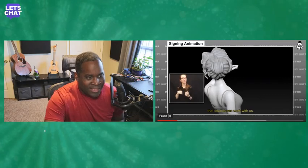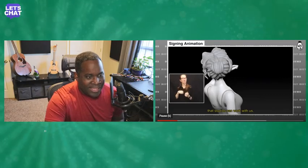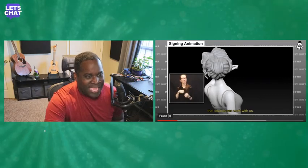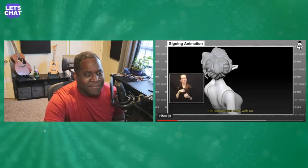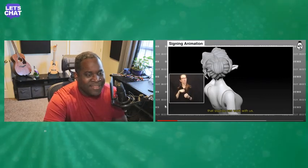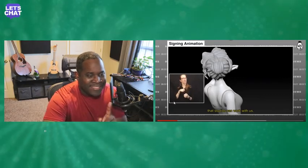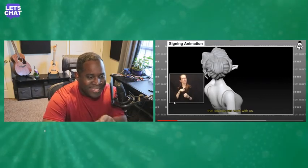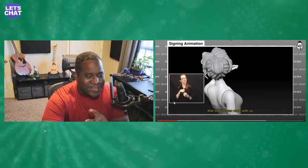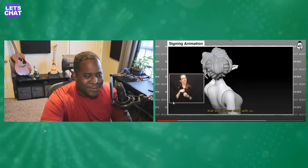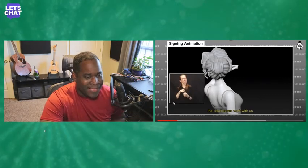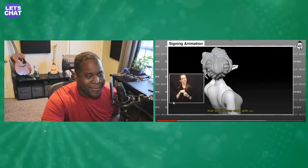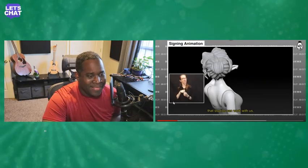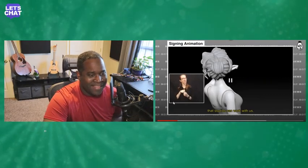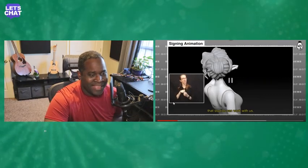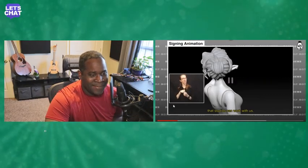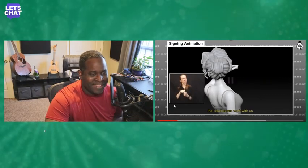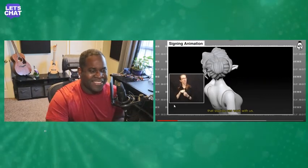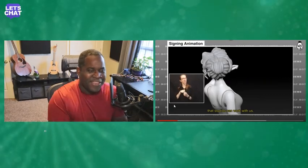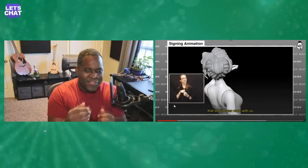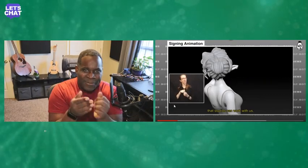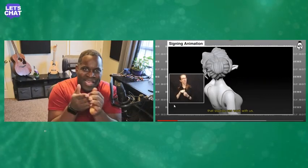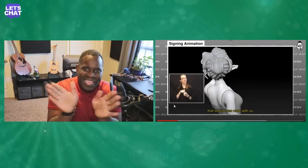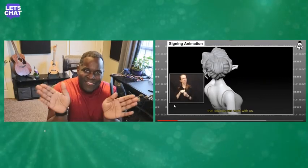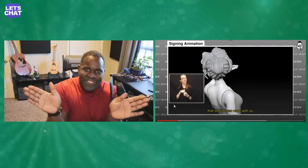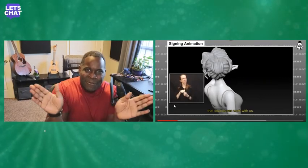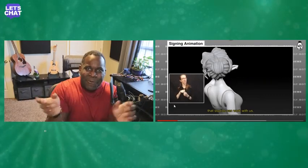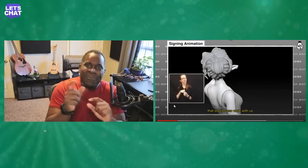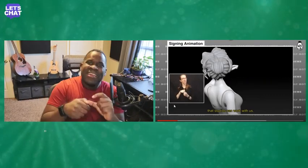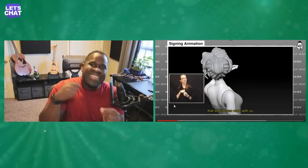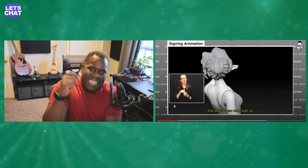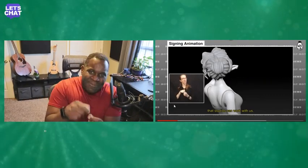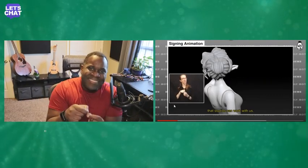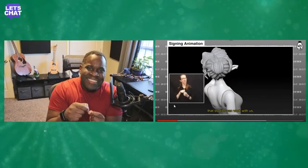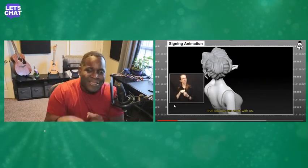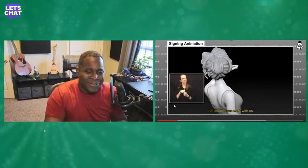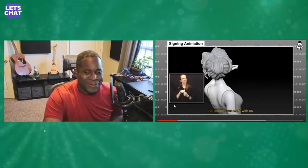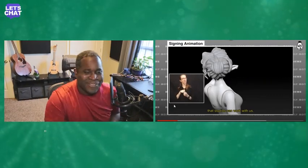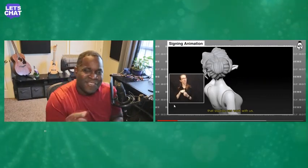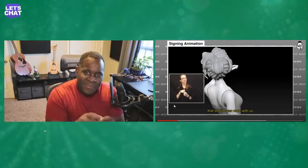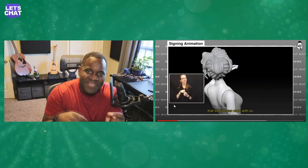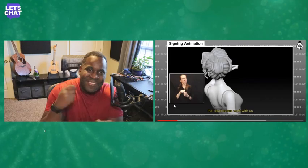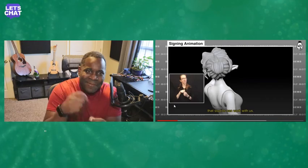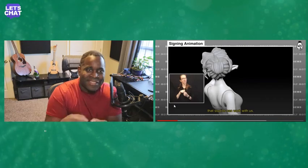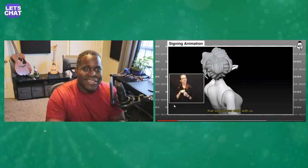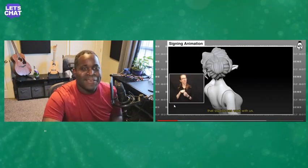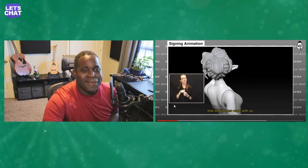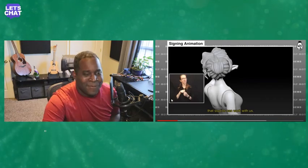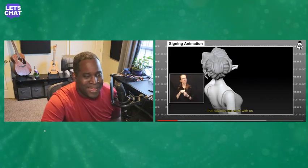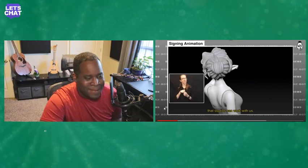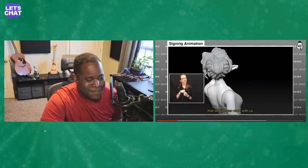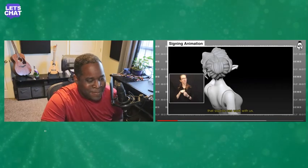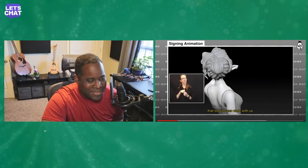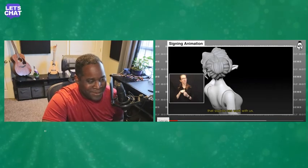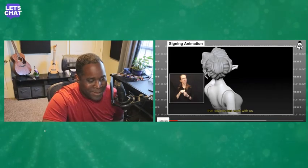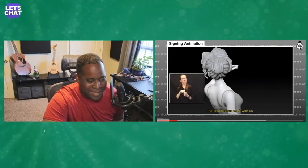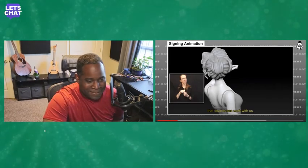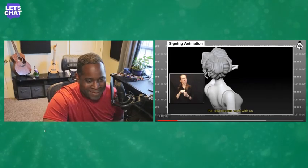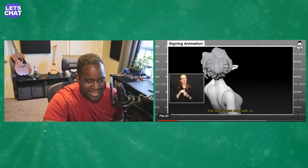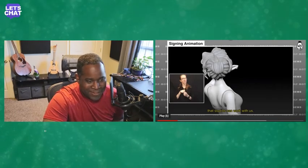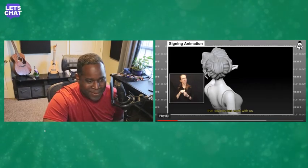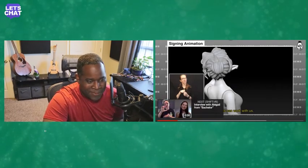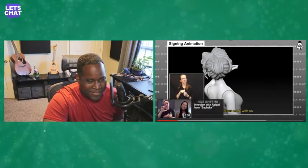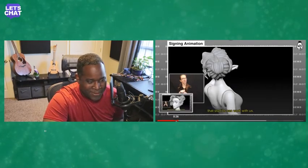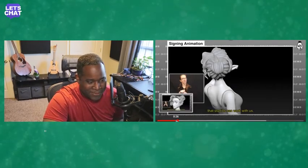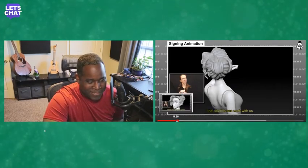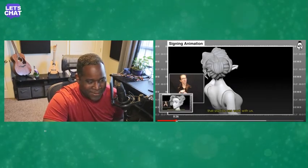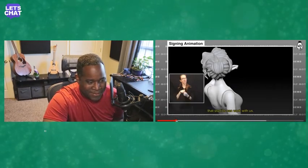Animation in particular. That's what that sign means. So not in general, but in particular, specifically, right? Okay,